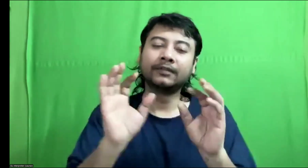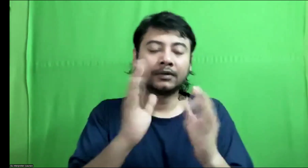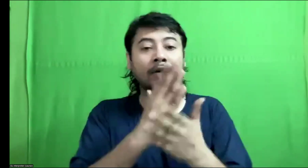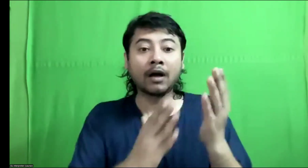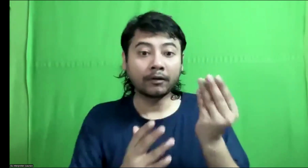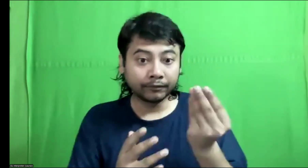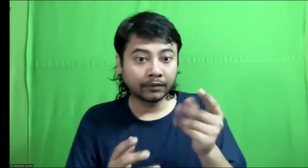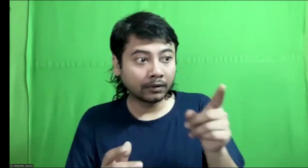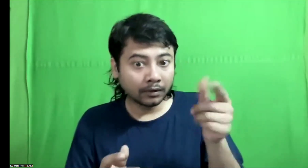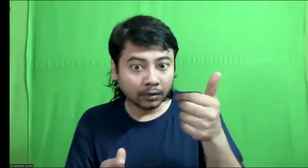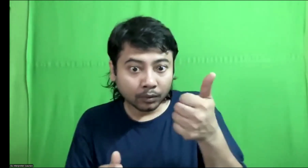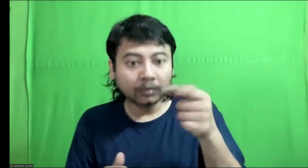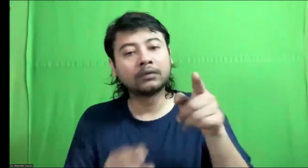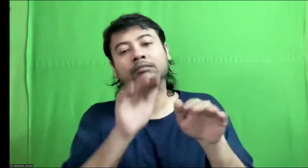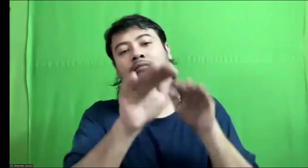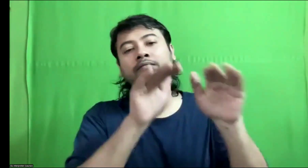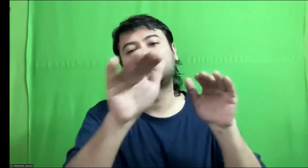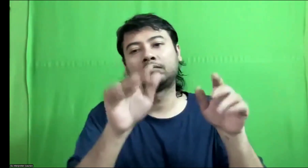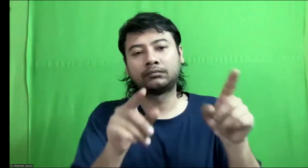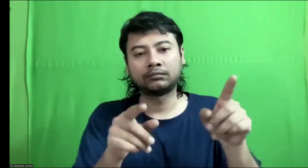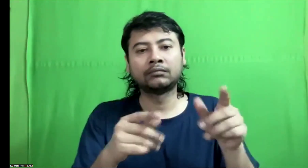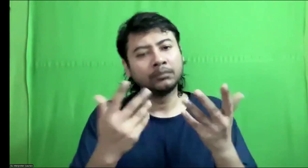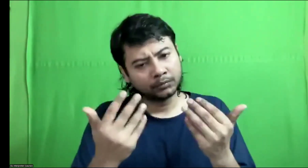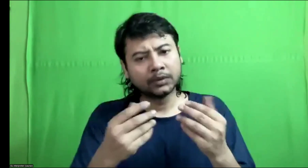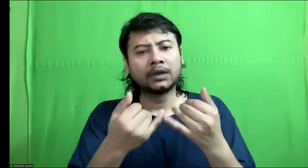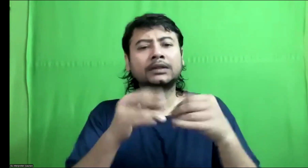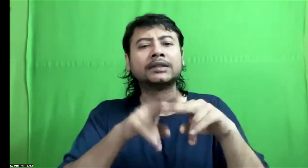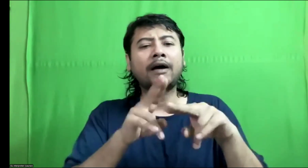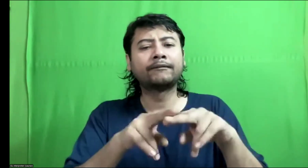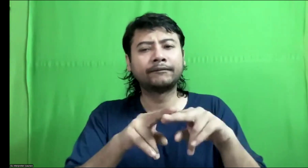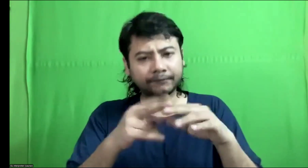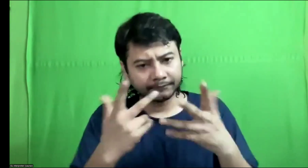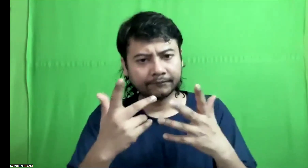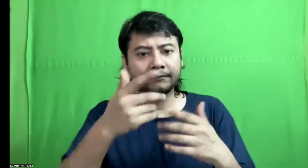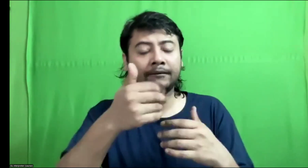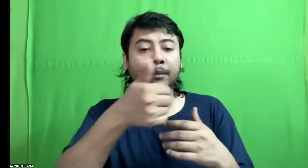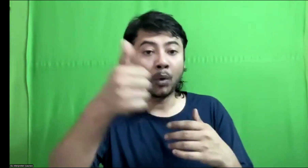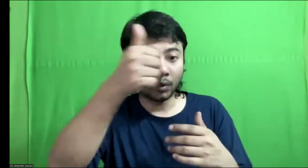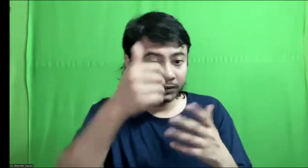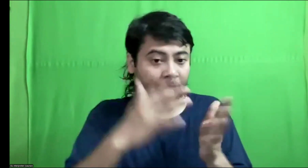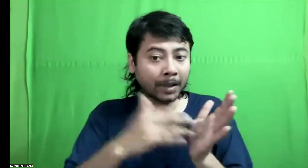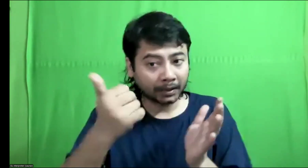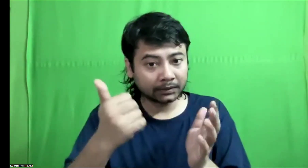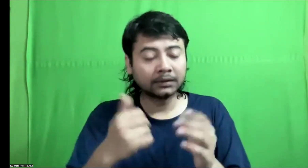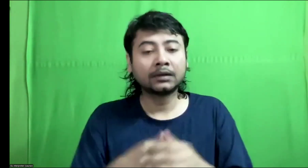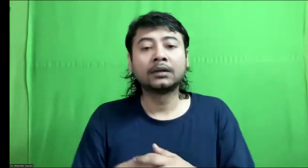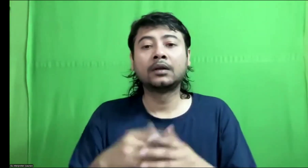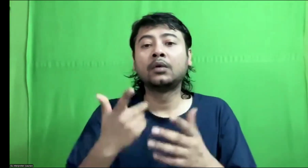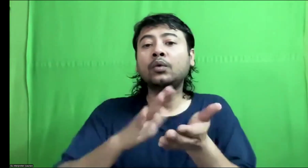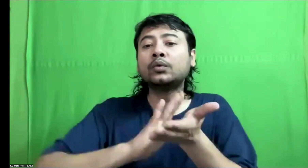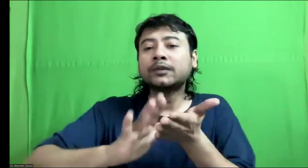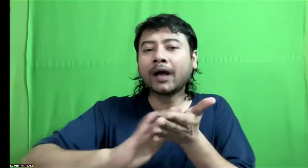staff members, the security people, everybody. The housekeeping staff, everybody you can